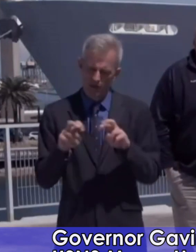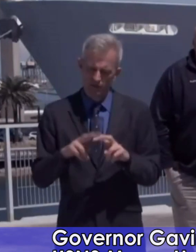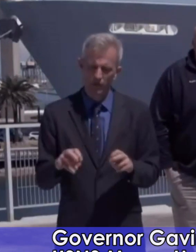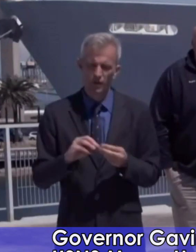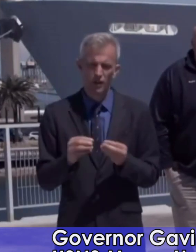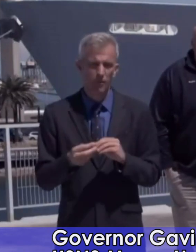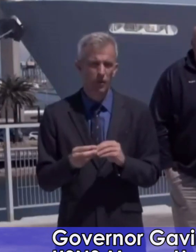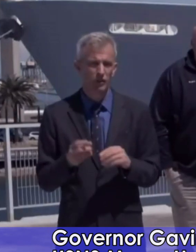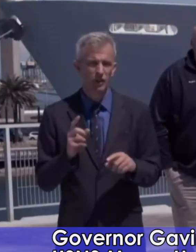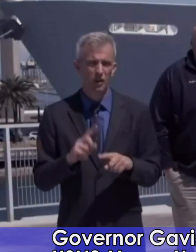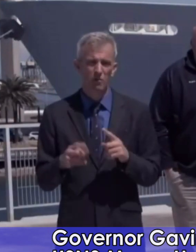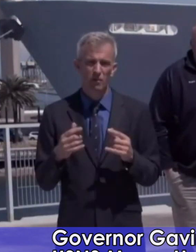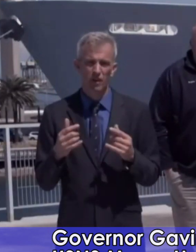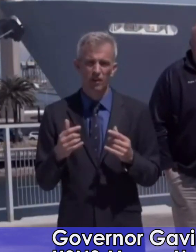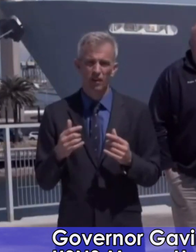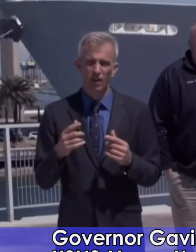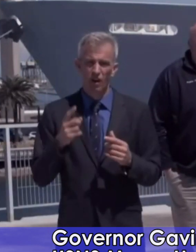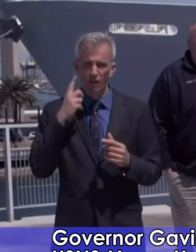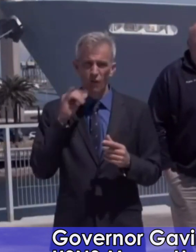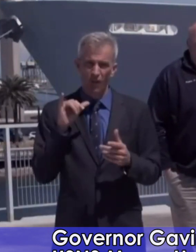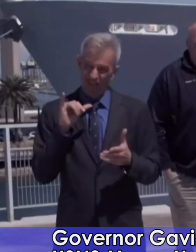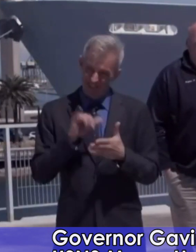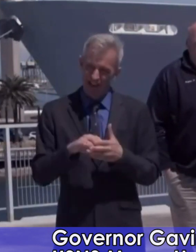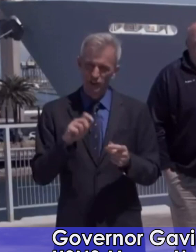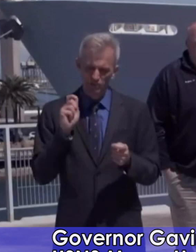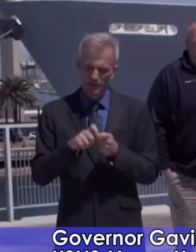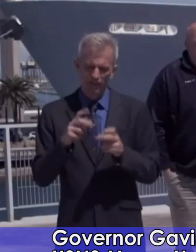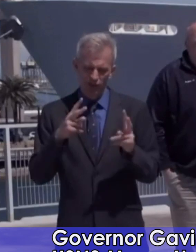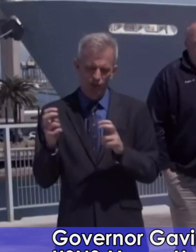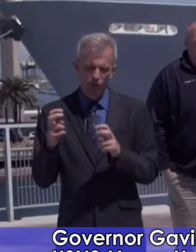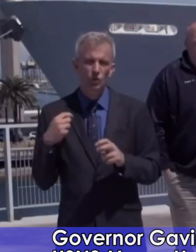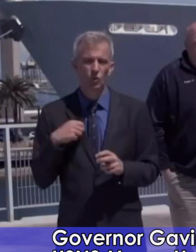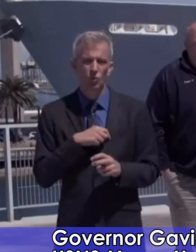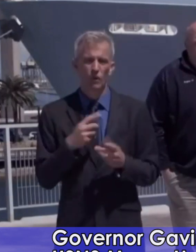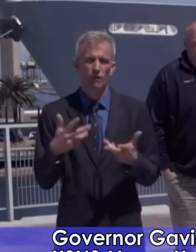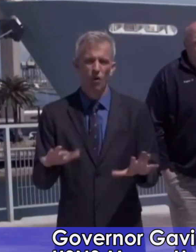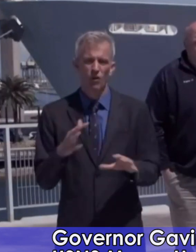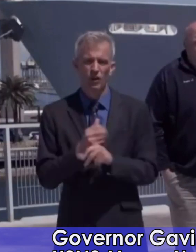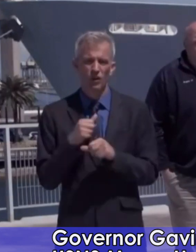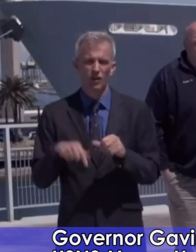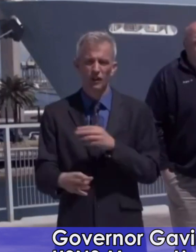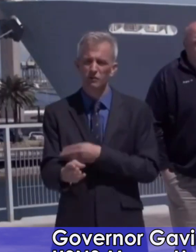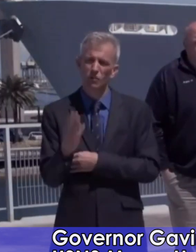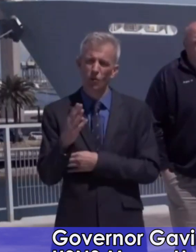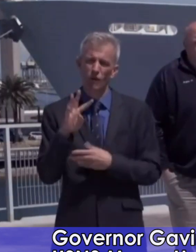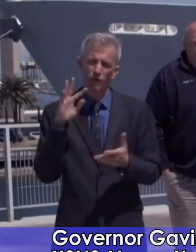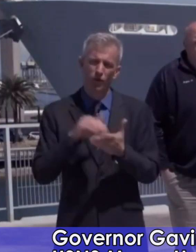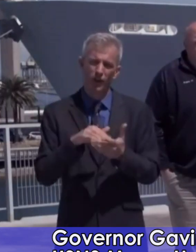better sense. But let me just say on the issue of homelessness, we have already procured, as of this morning,